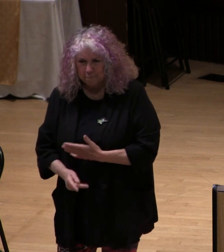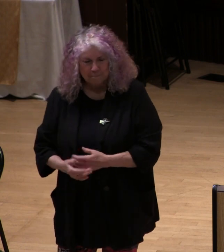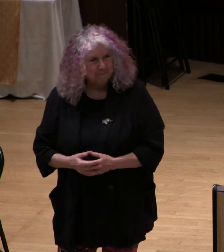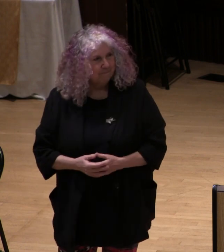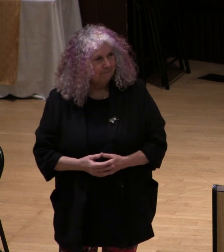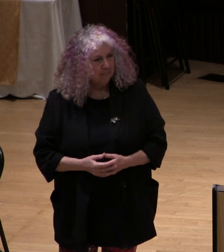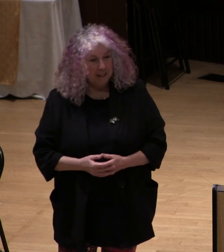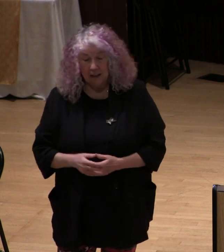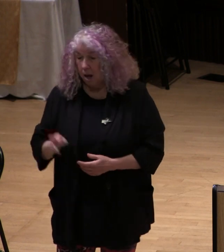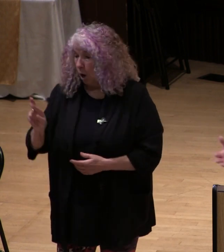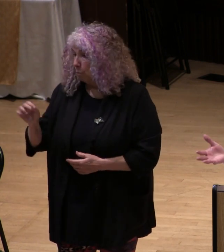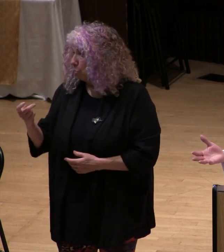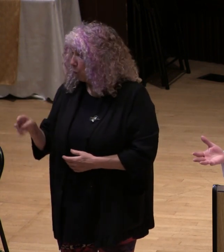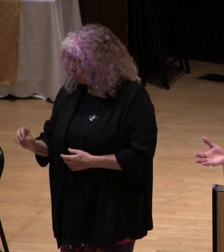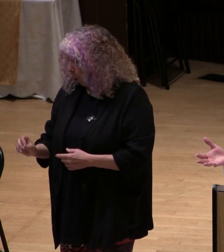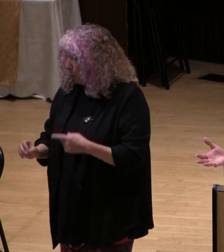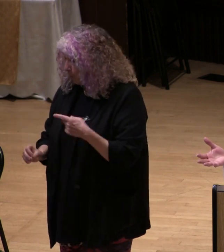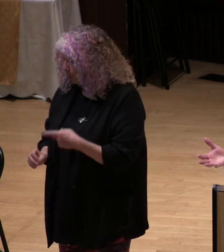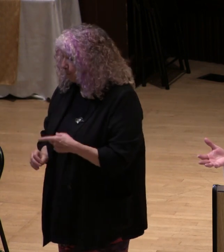Bruno